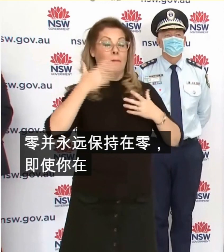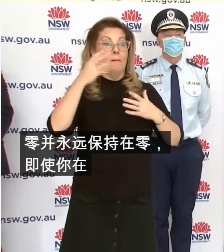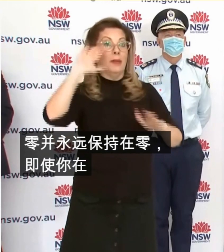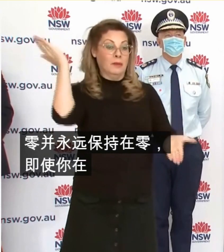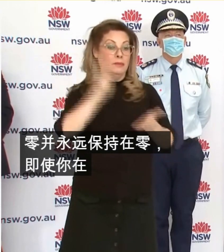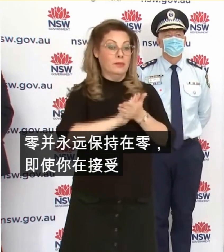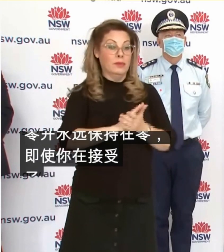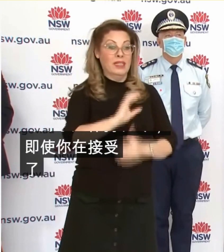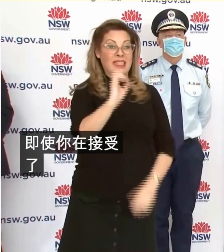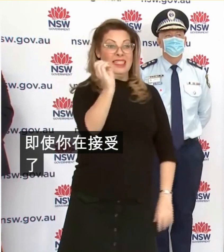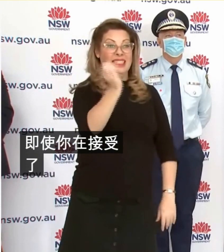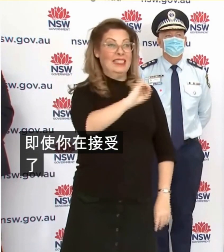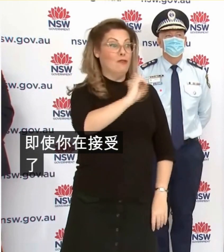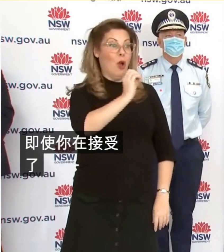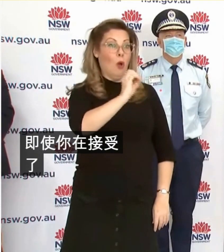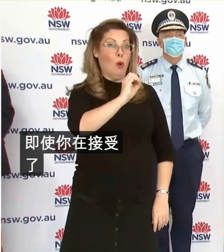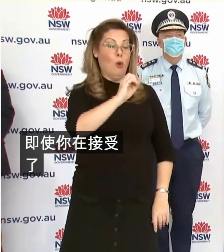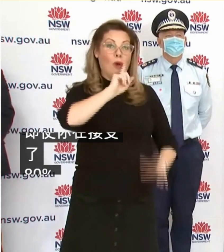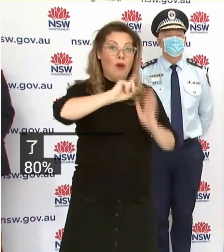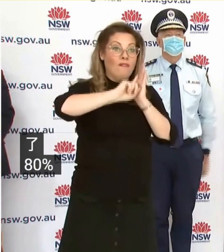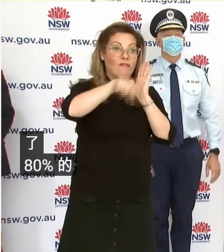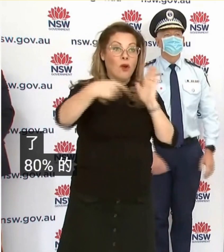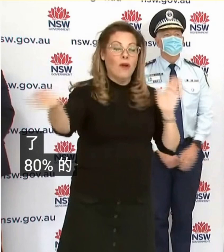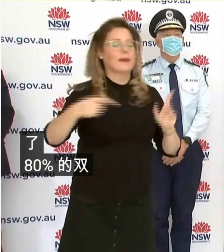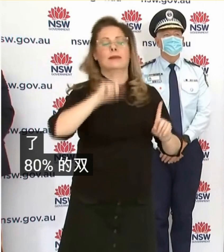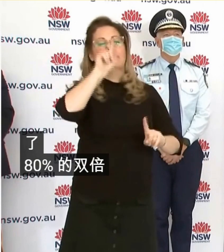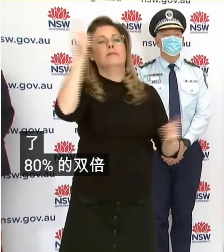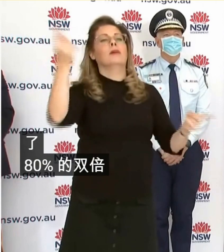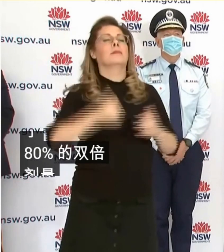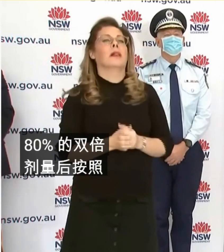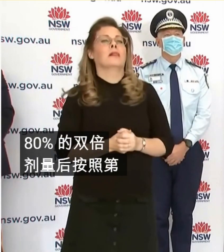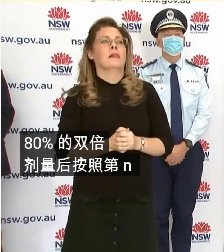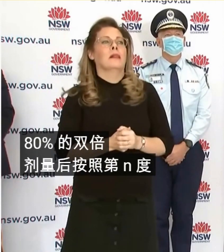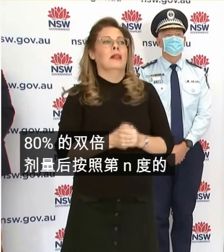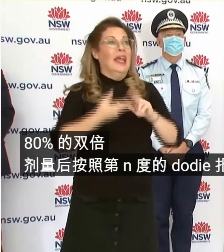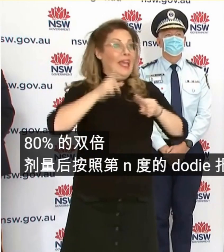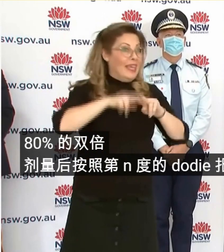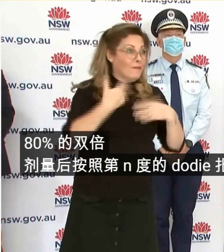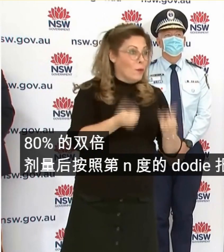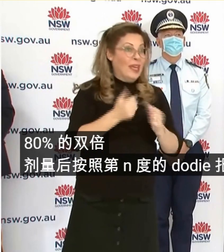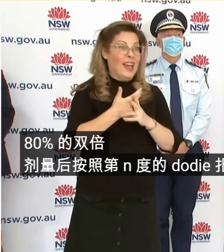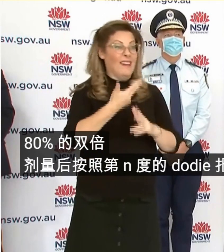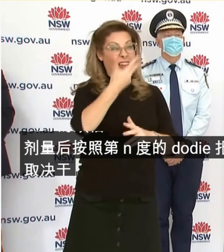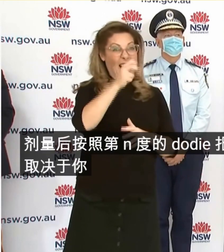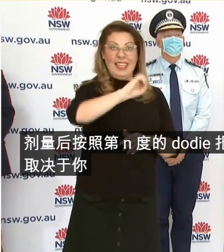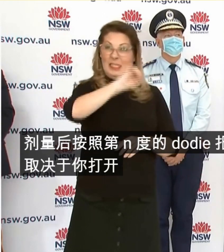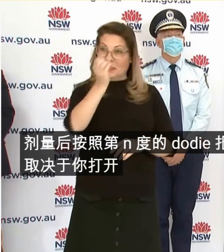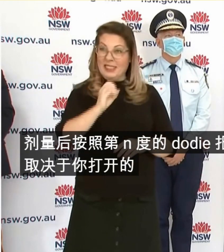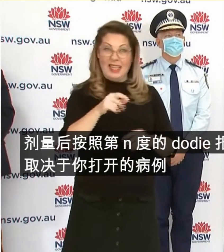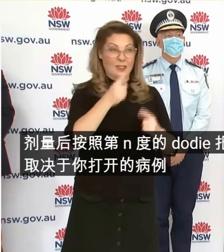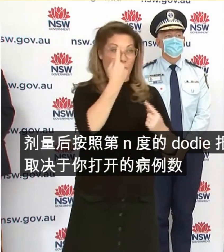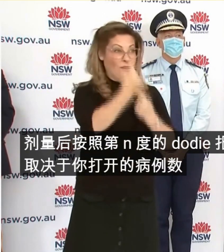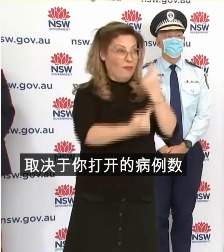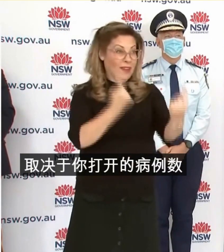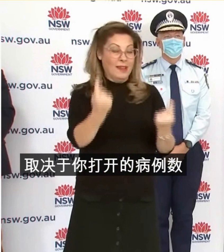when you follow the Doherty report to the nth degree, after you have 80% of double doses and you open up to an extent,